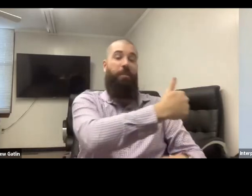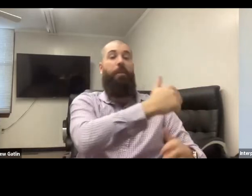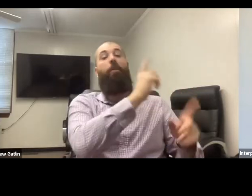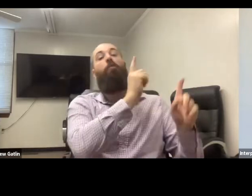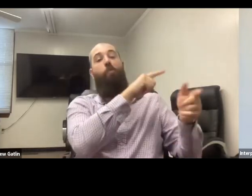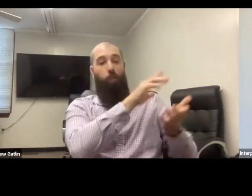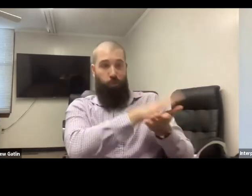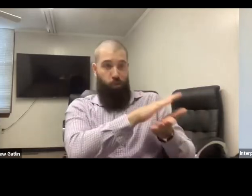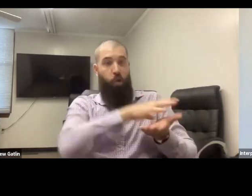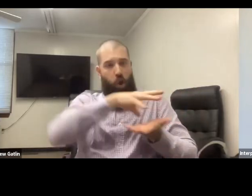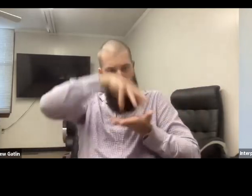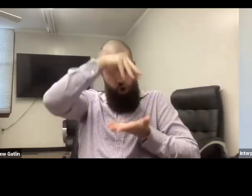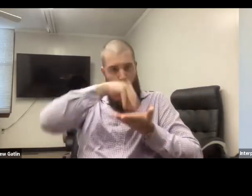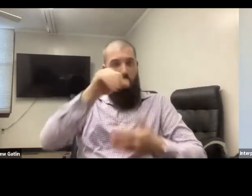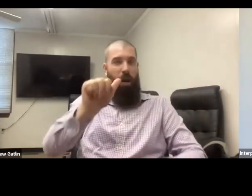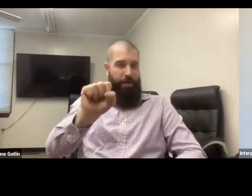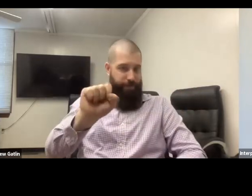school.